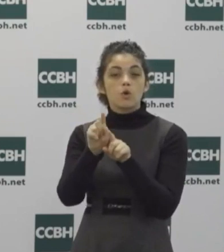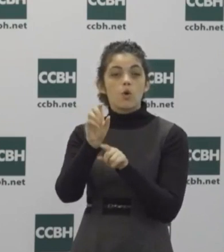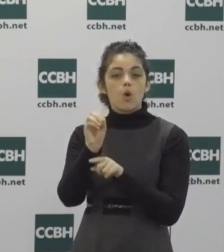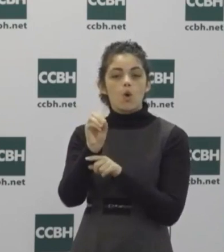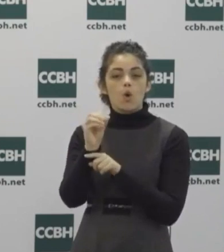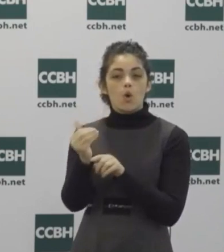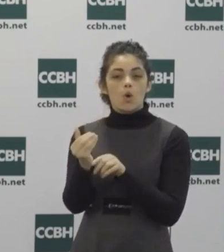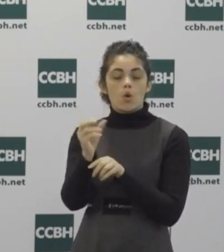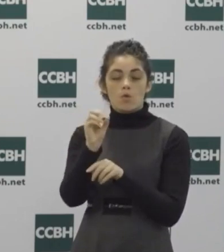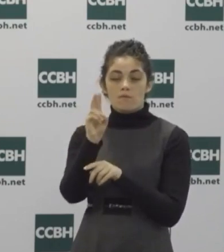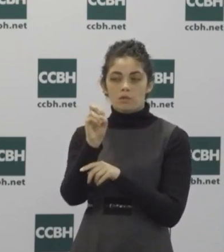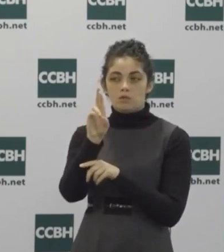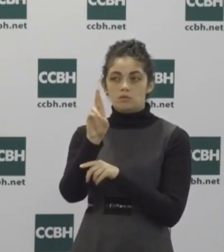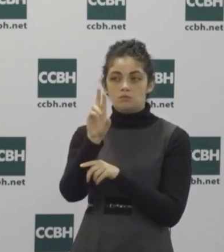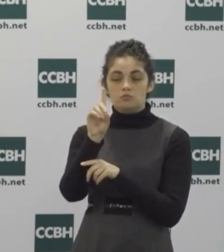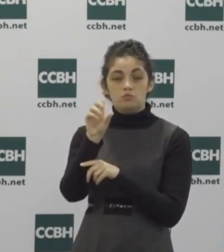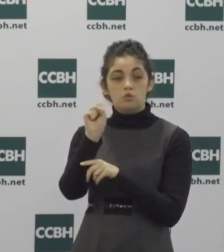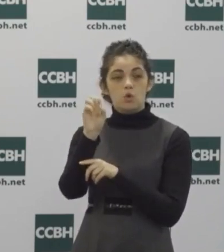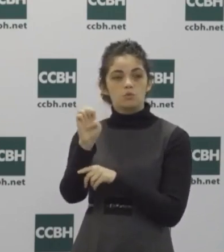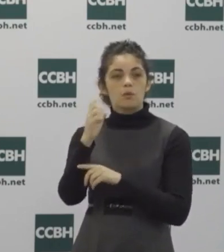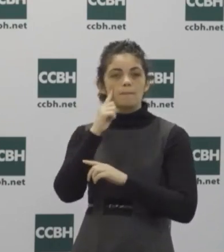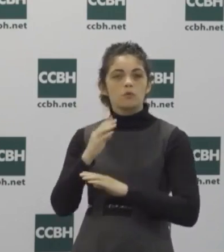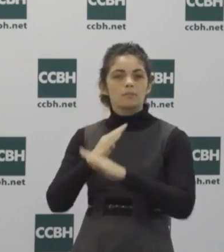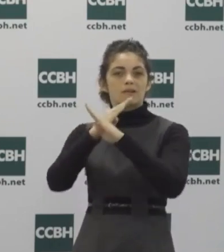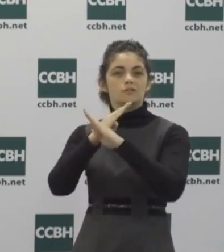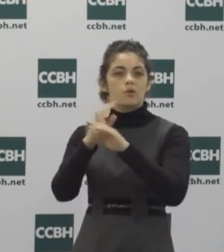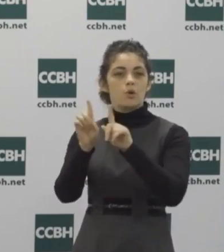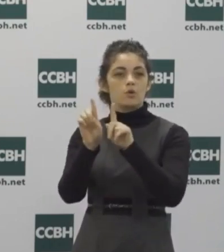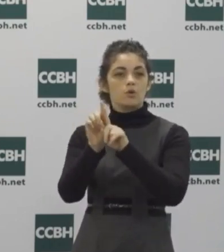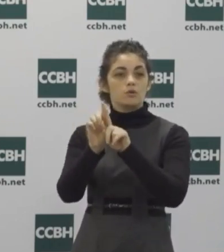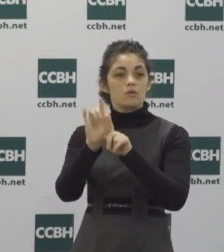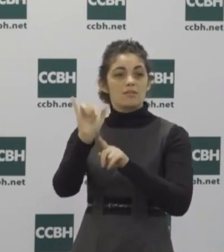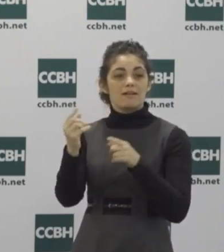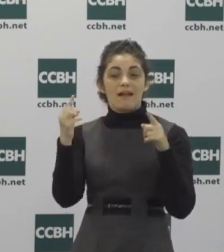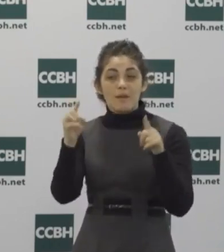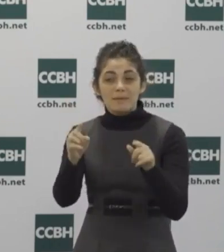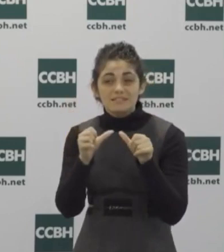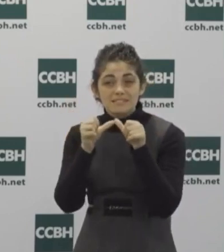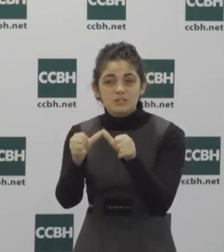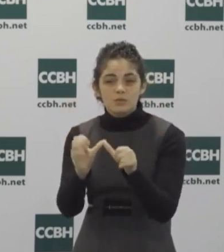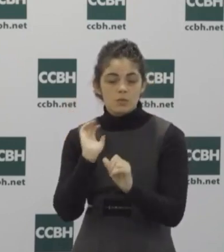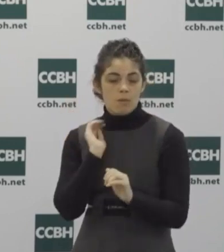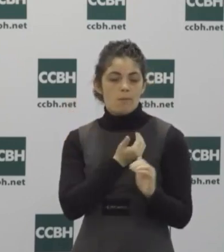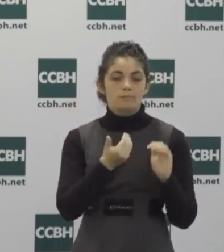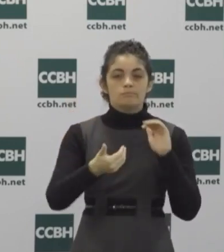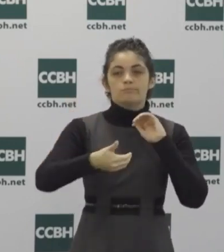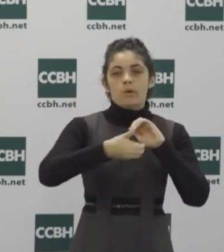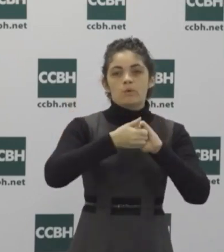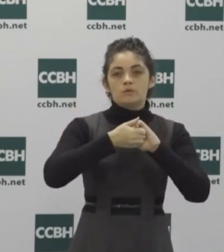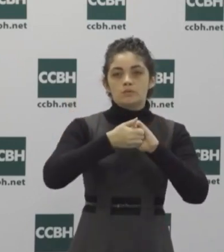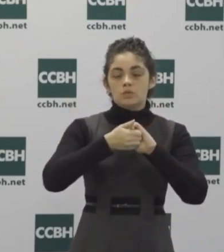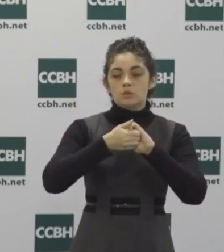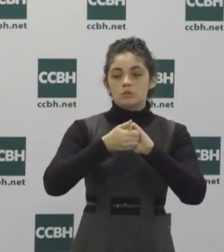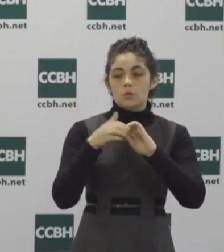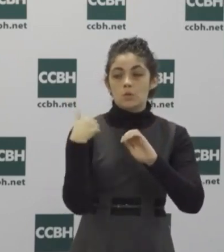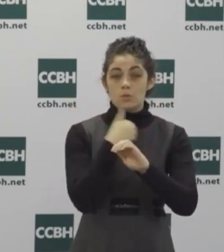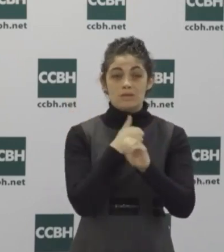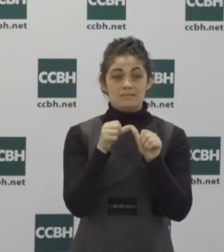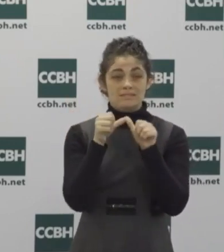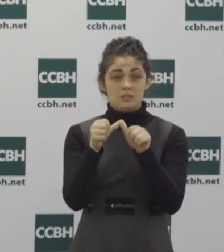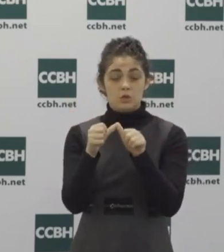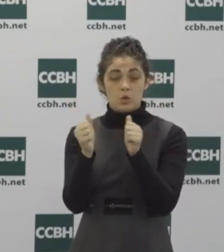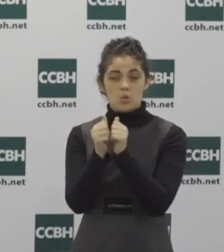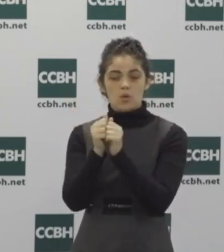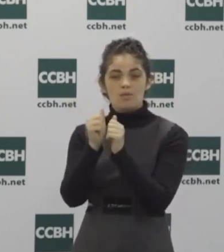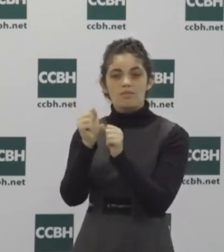prevention efforts around addressing opioid overdoses with our partners, even as our COVID